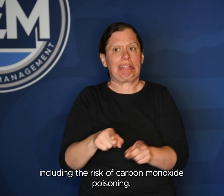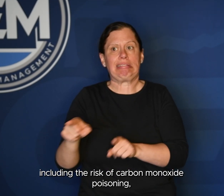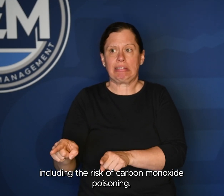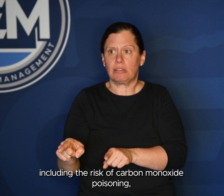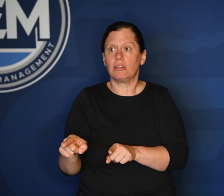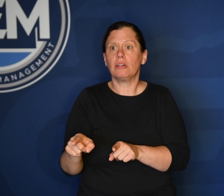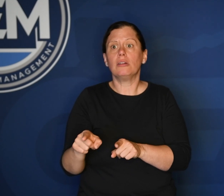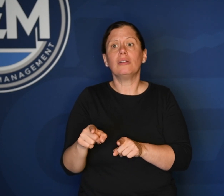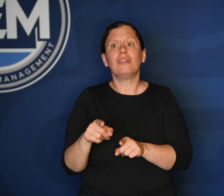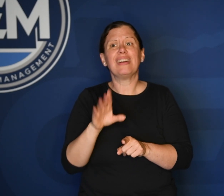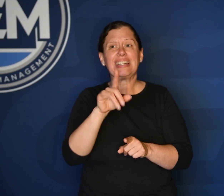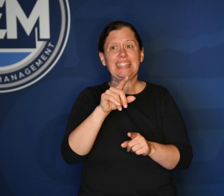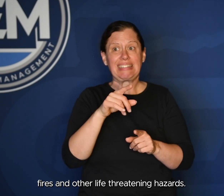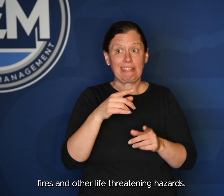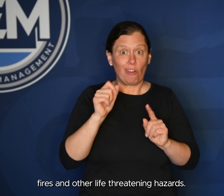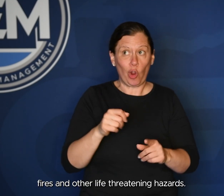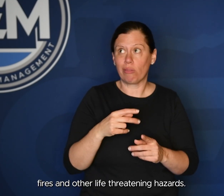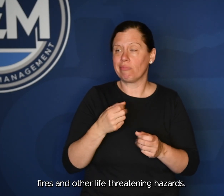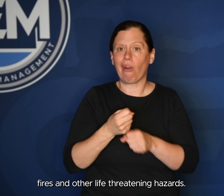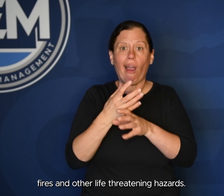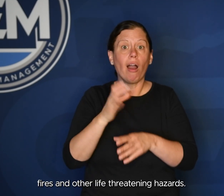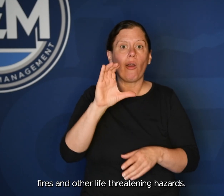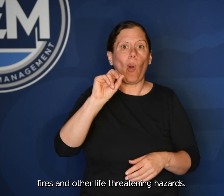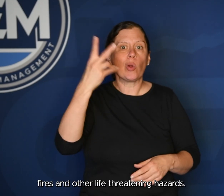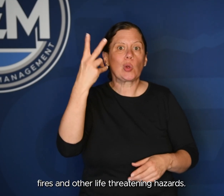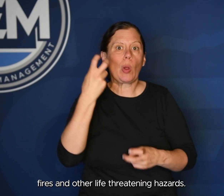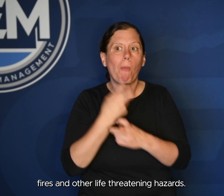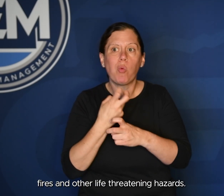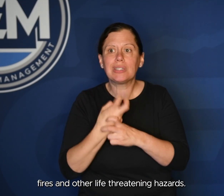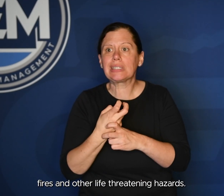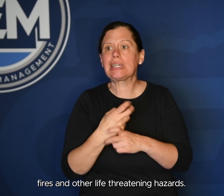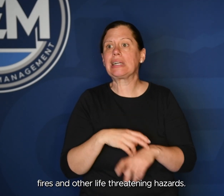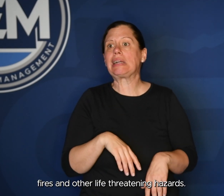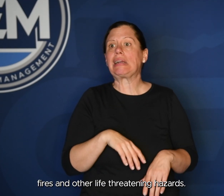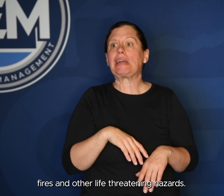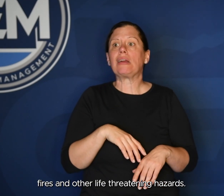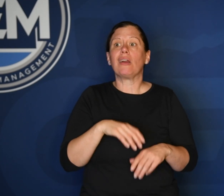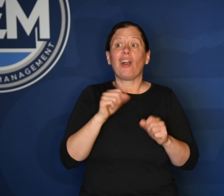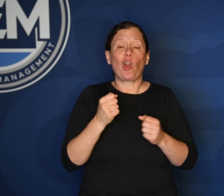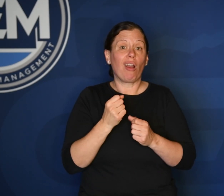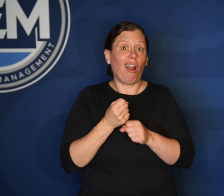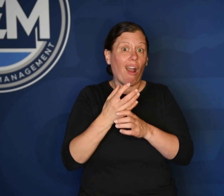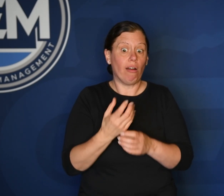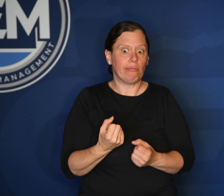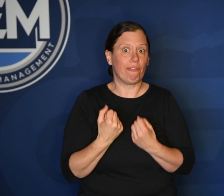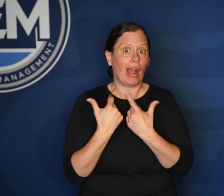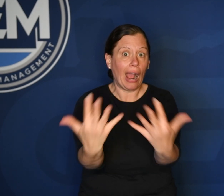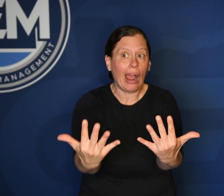poisoning, fires, and other life-threatening hazards.